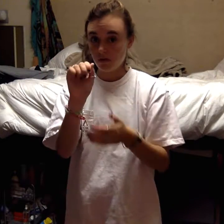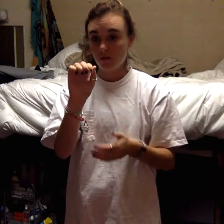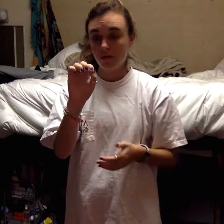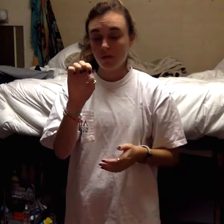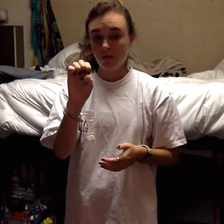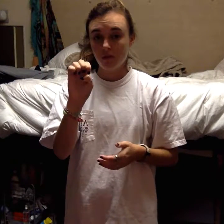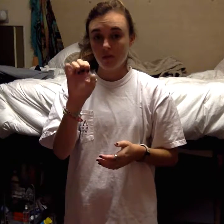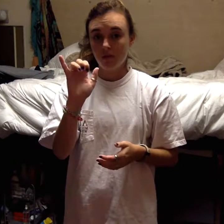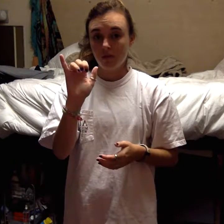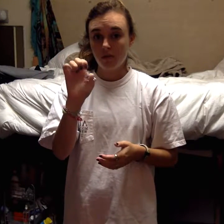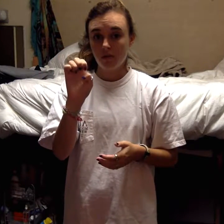want to.